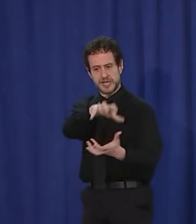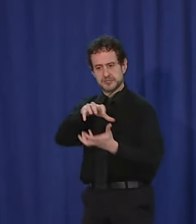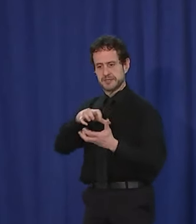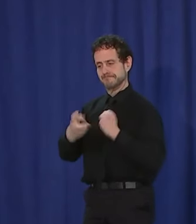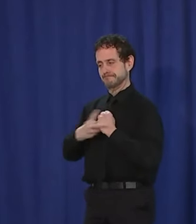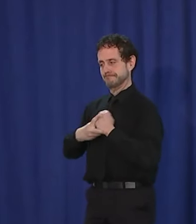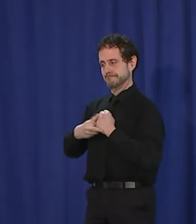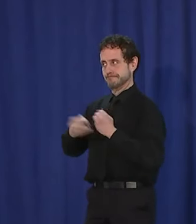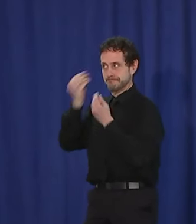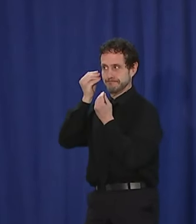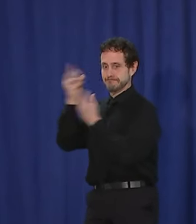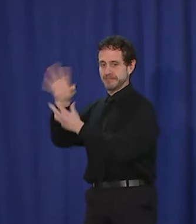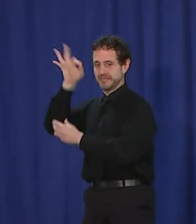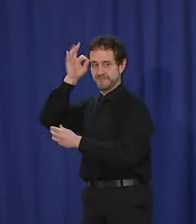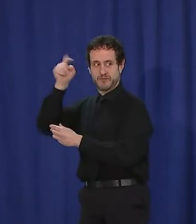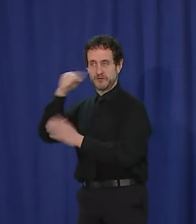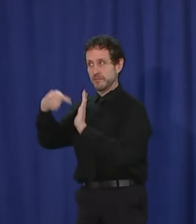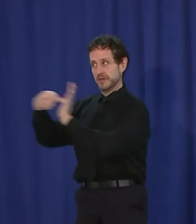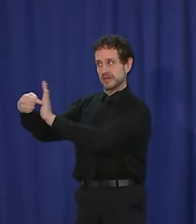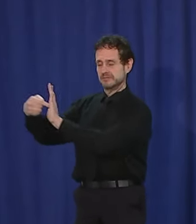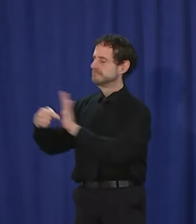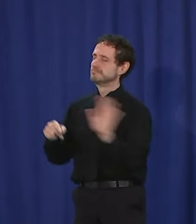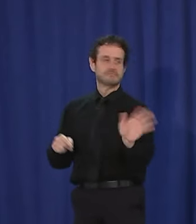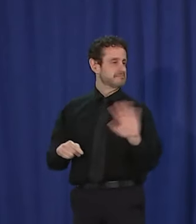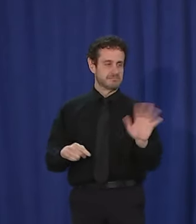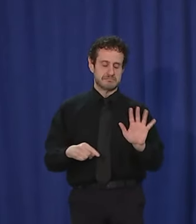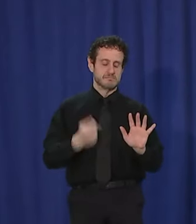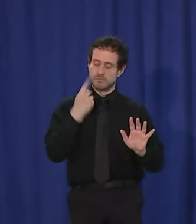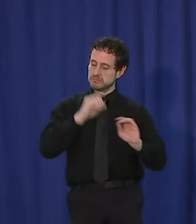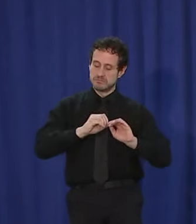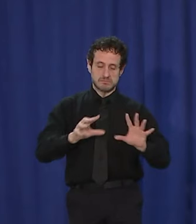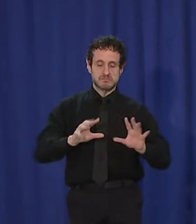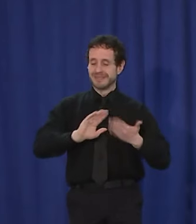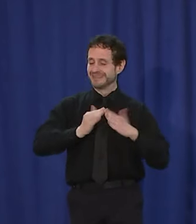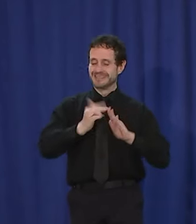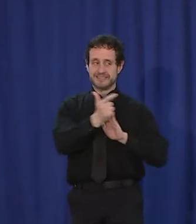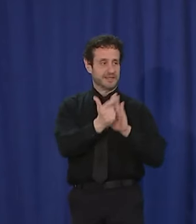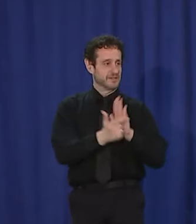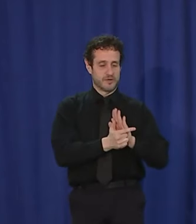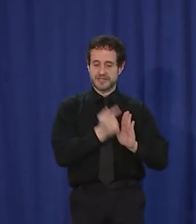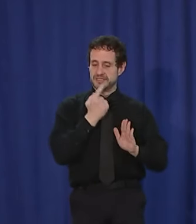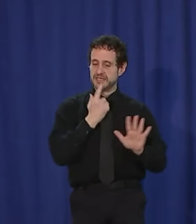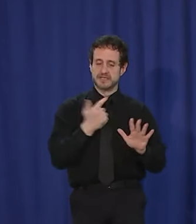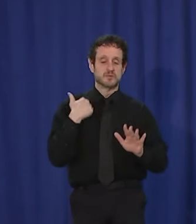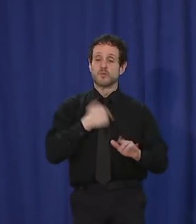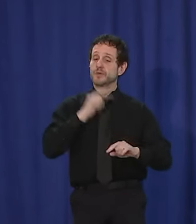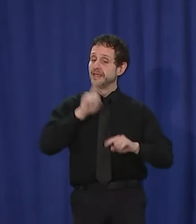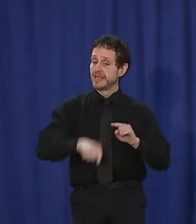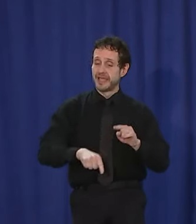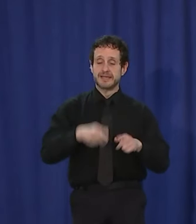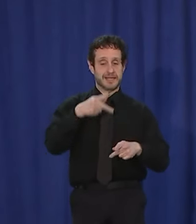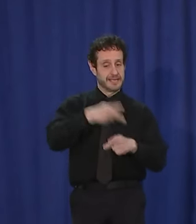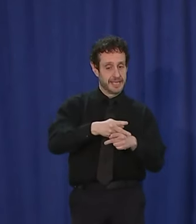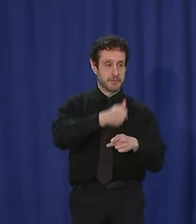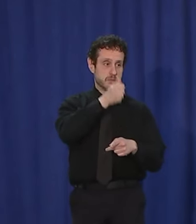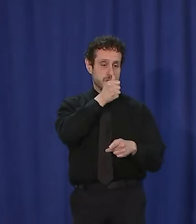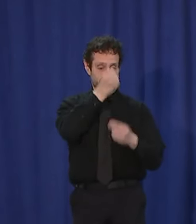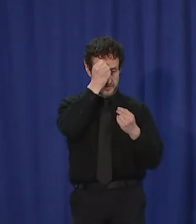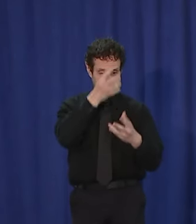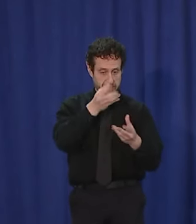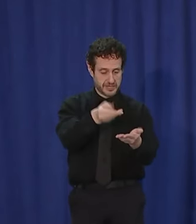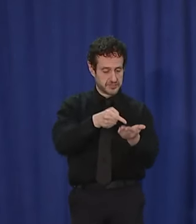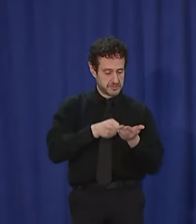very clear about that. Our Sanctuary City ordinance specifically precludes the sharing of any